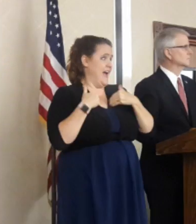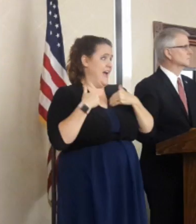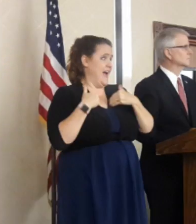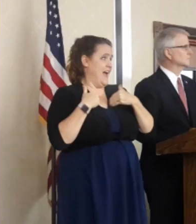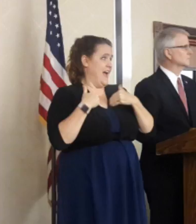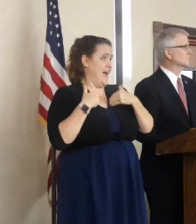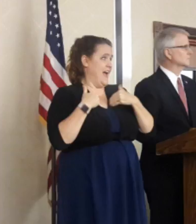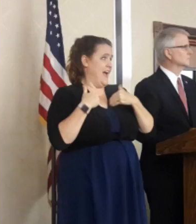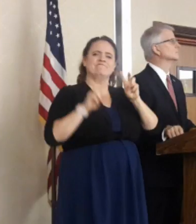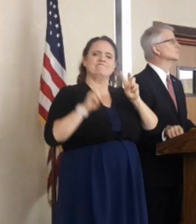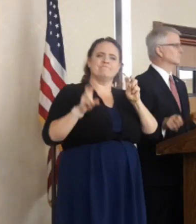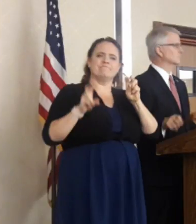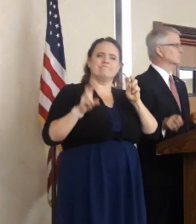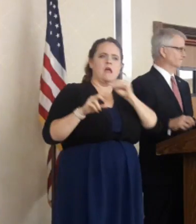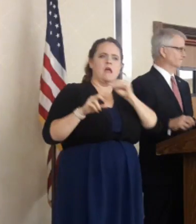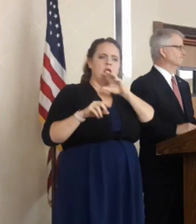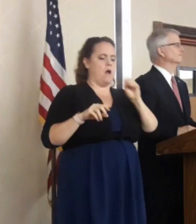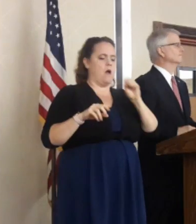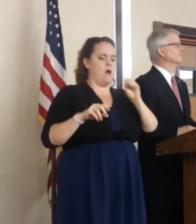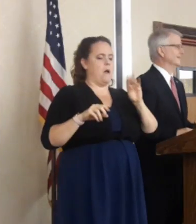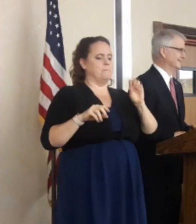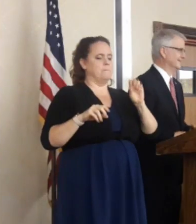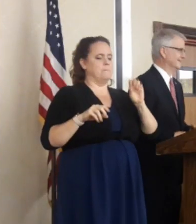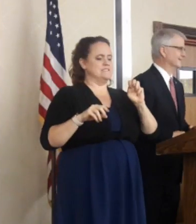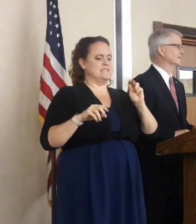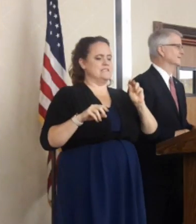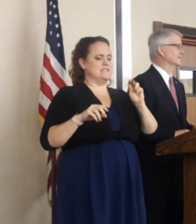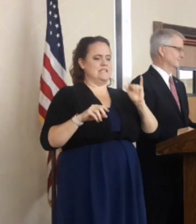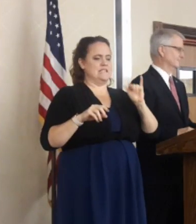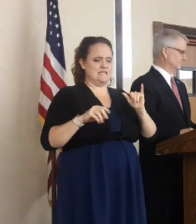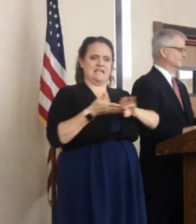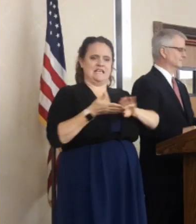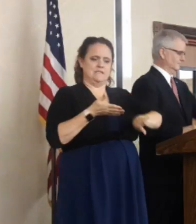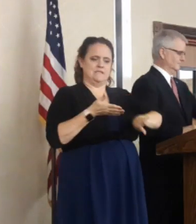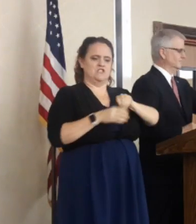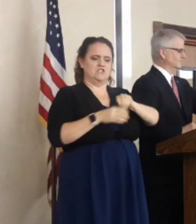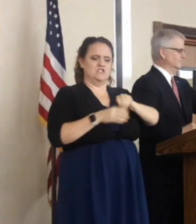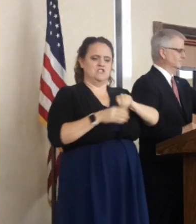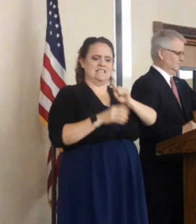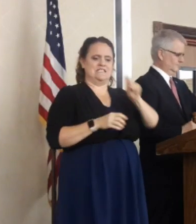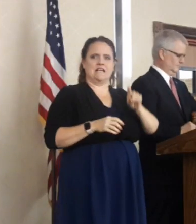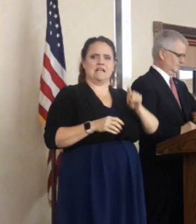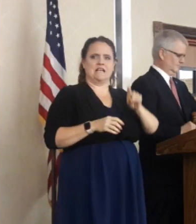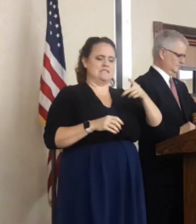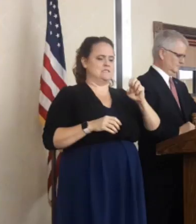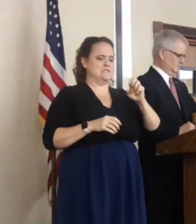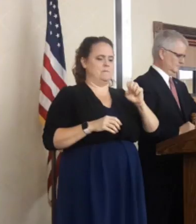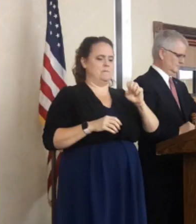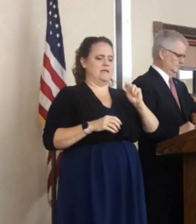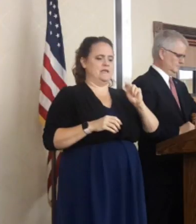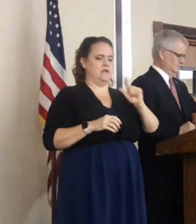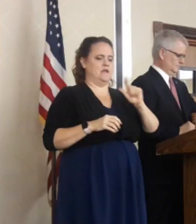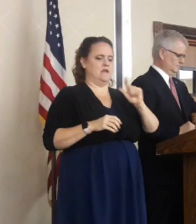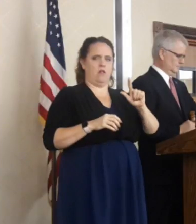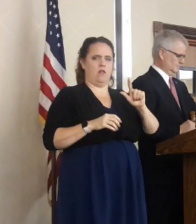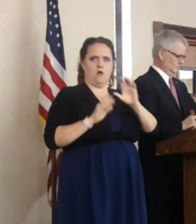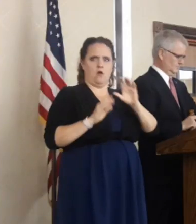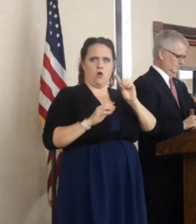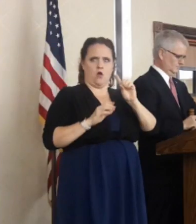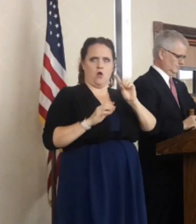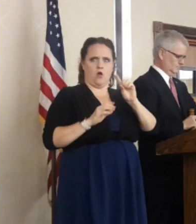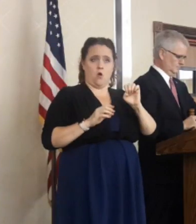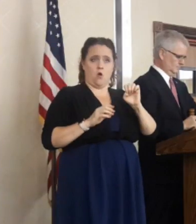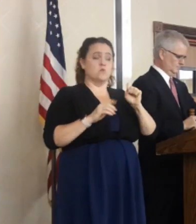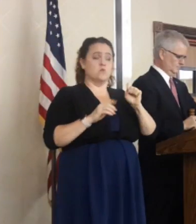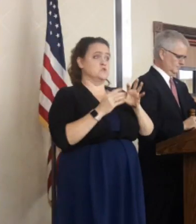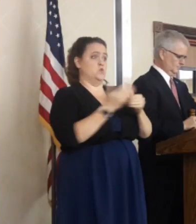obscenity exemption in the Texas Penal Code. And so we put a new plank in this year in June that